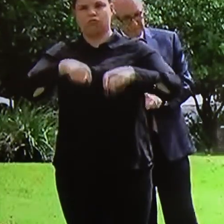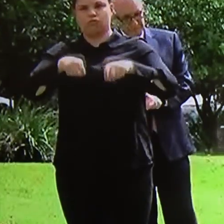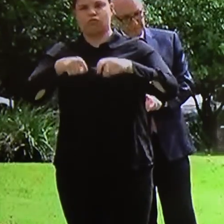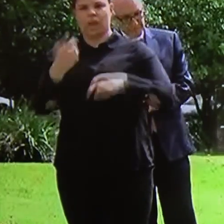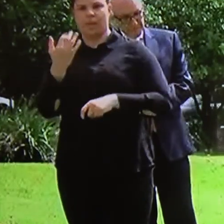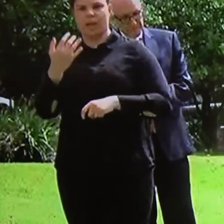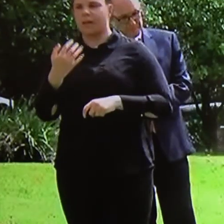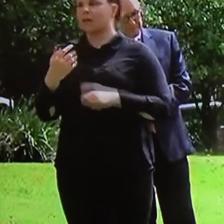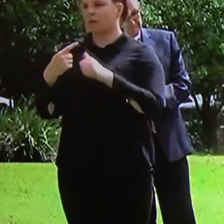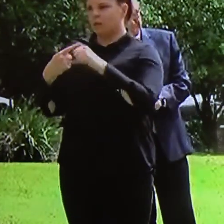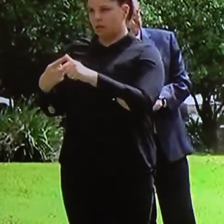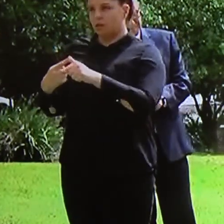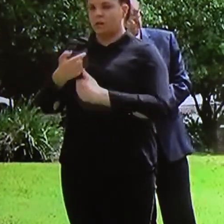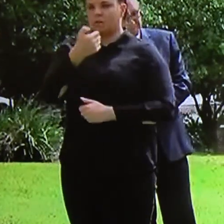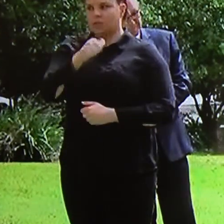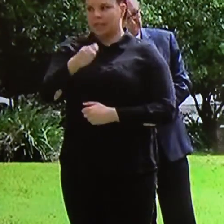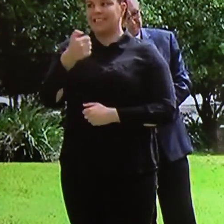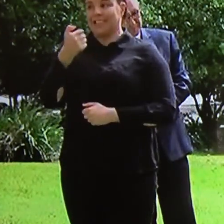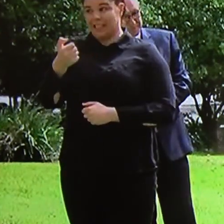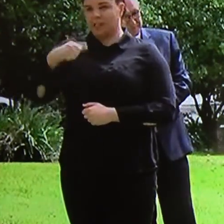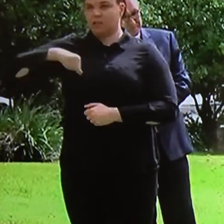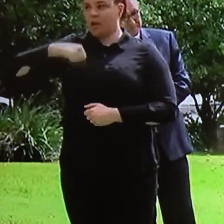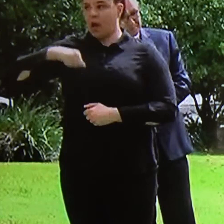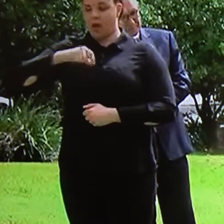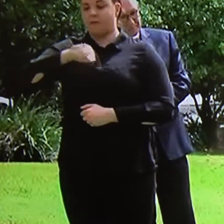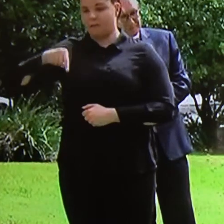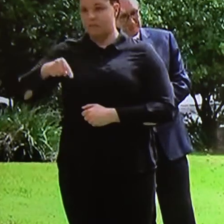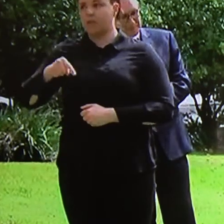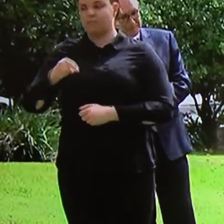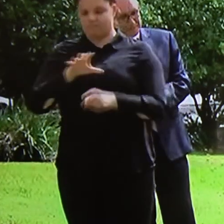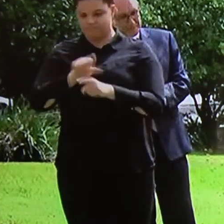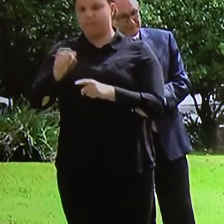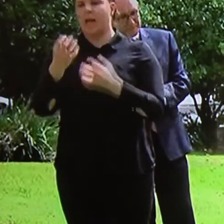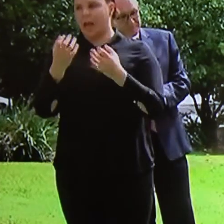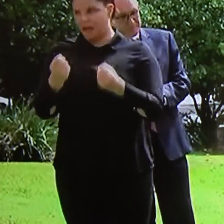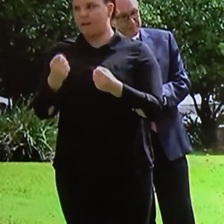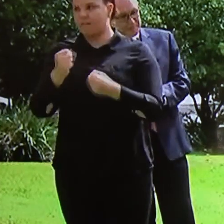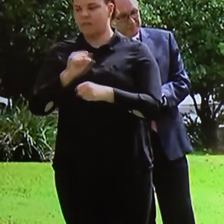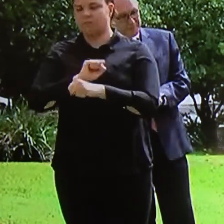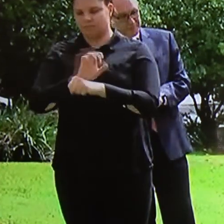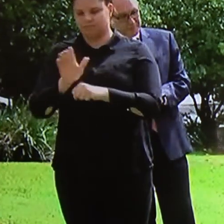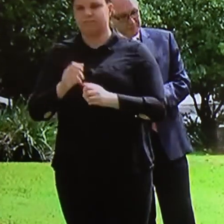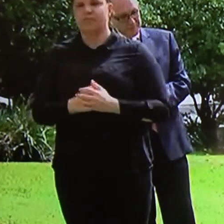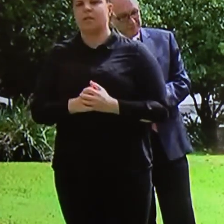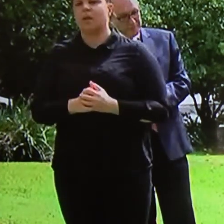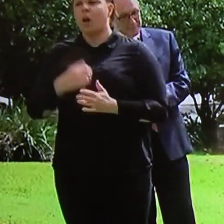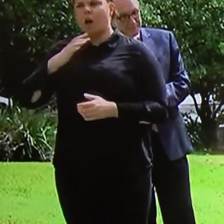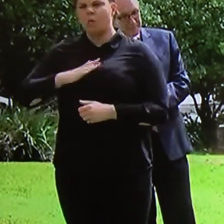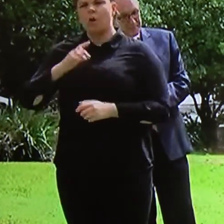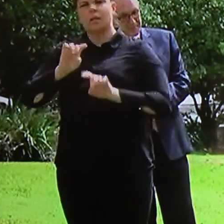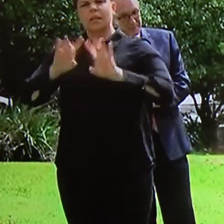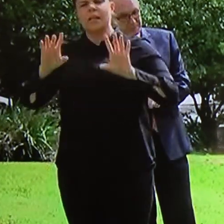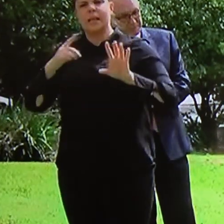So at the moment there are 66 crew members who've tested positive. I'd like to emphasise that